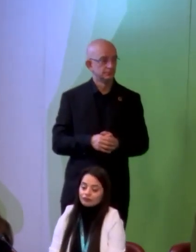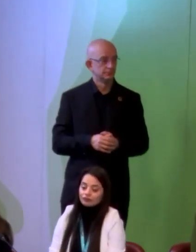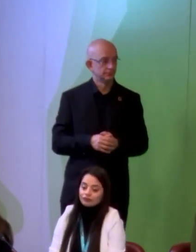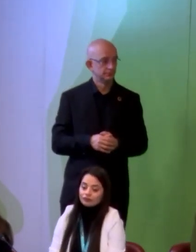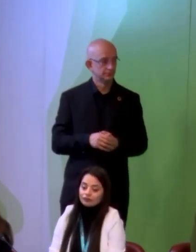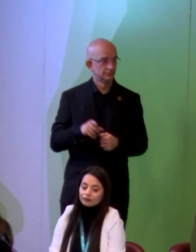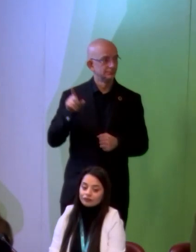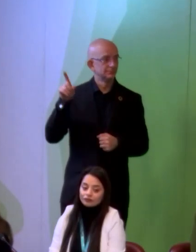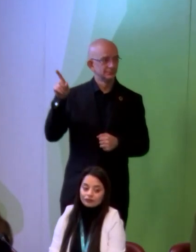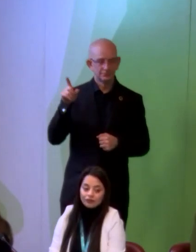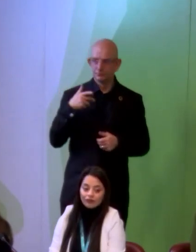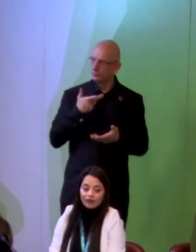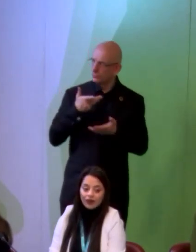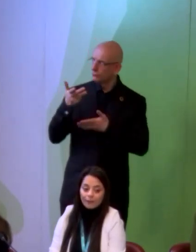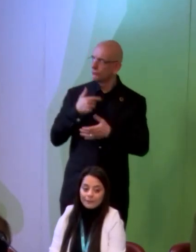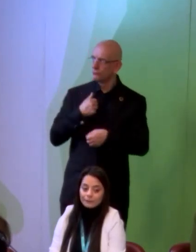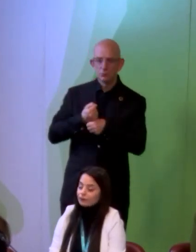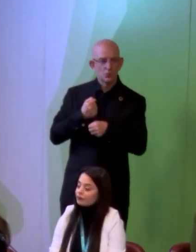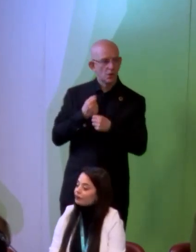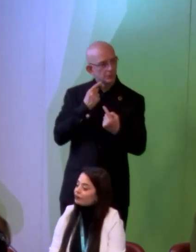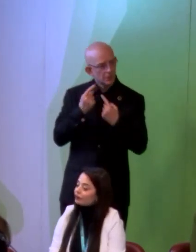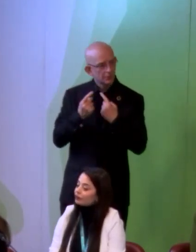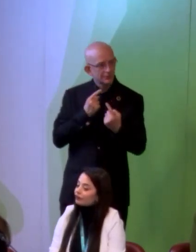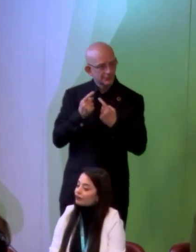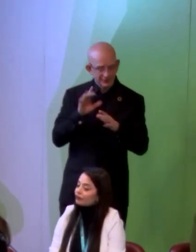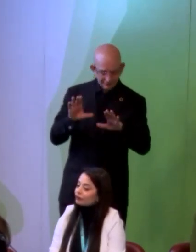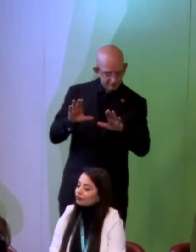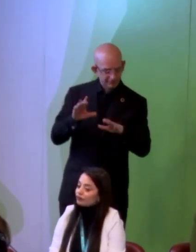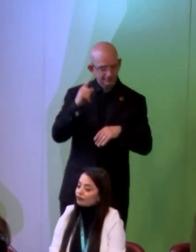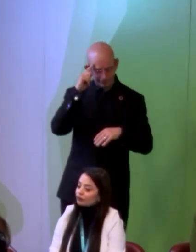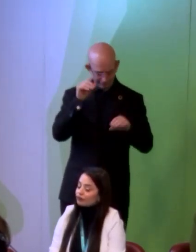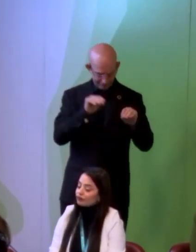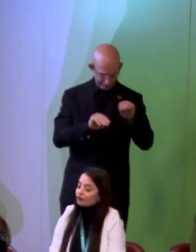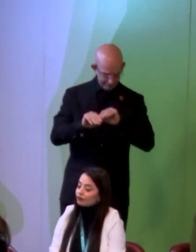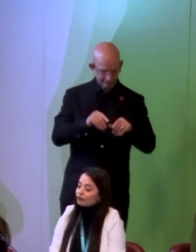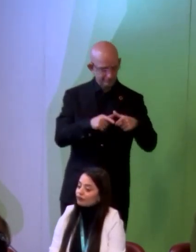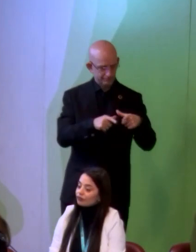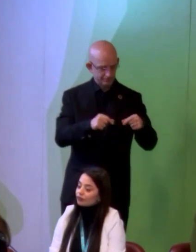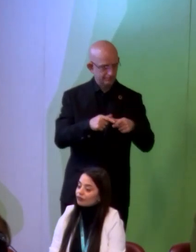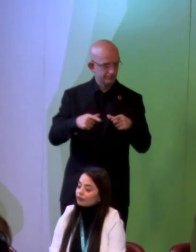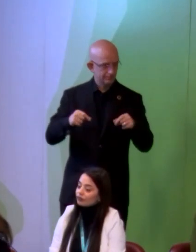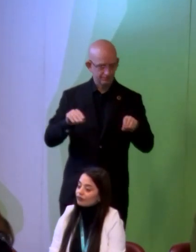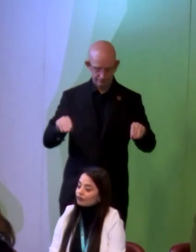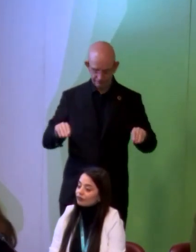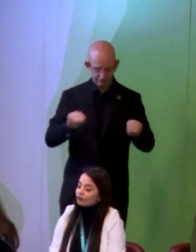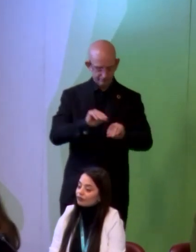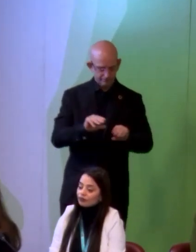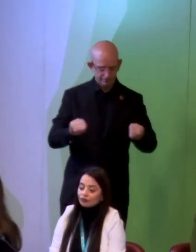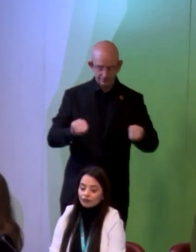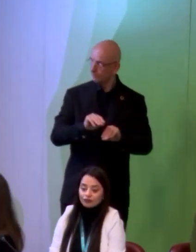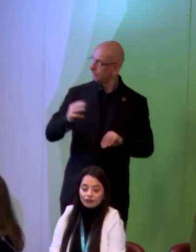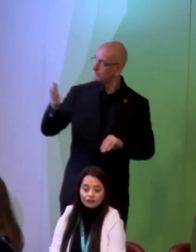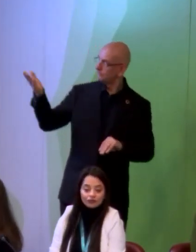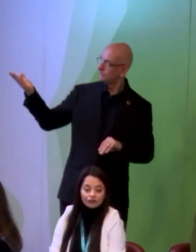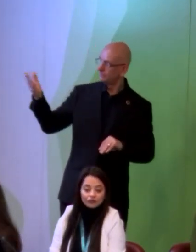therapist on the picture, trying to sort out some little pictures. So Amir